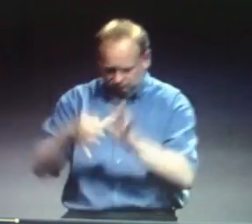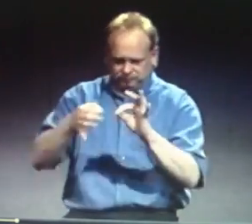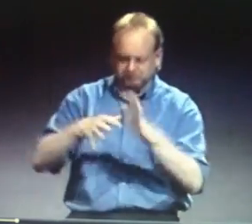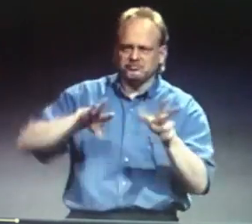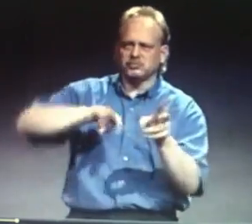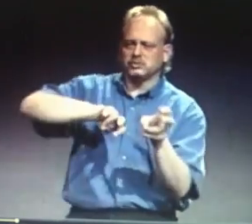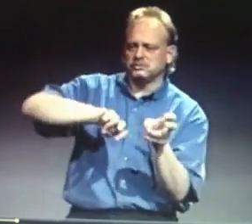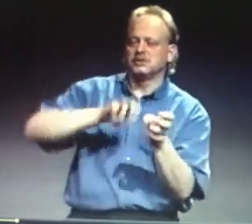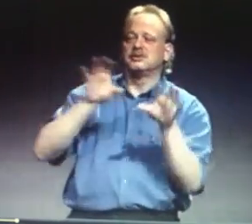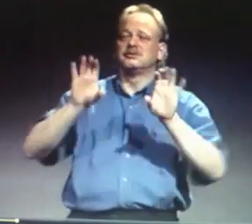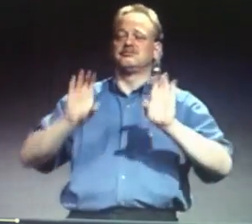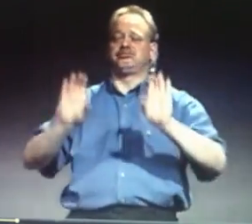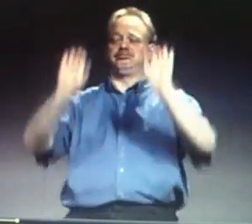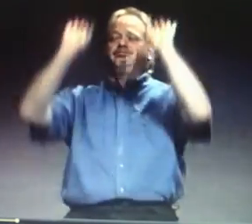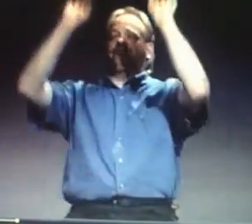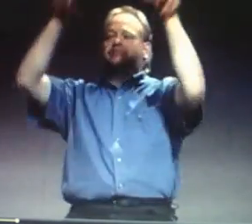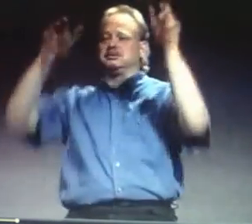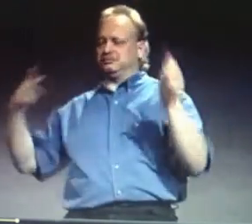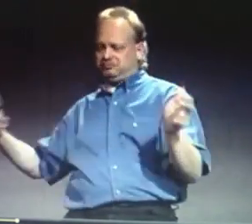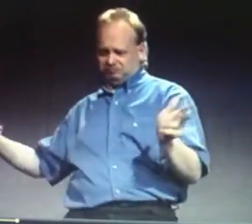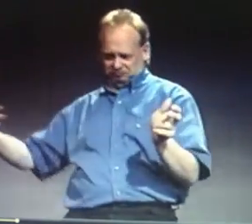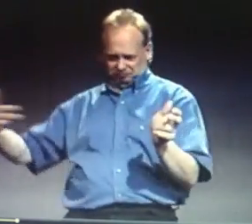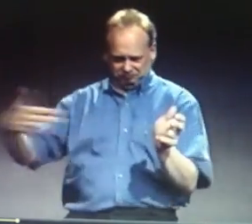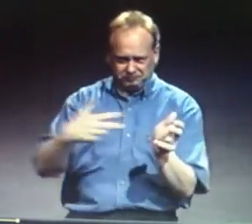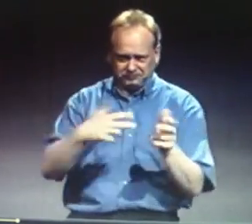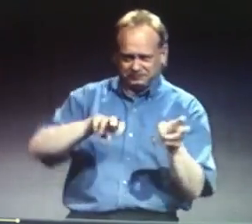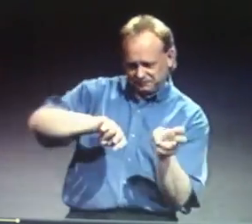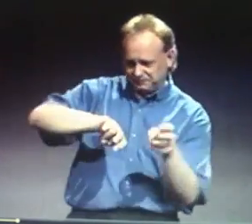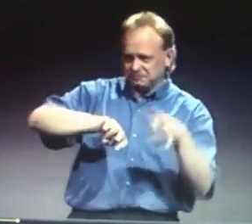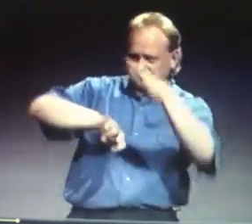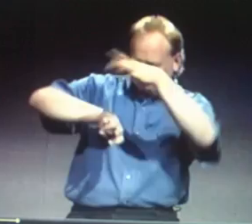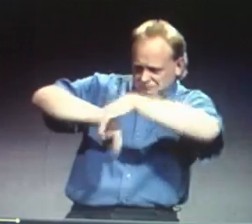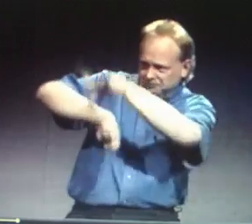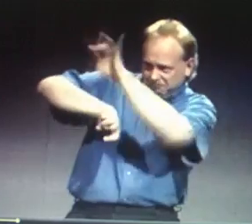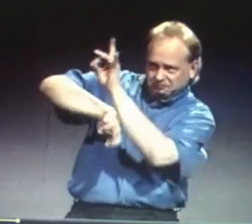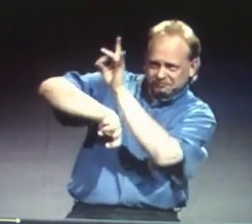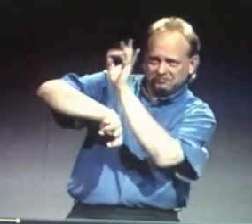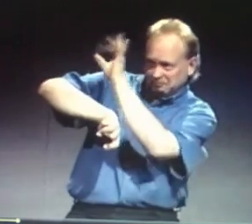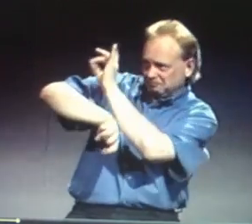So they're tying the cow's legs together. And the tractor comes in.